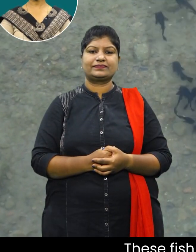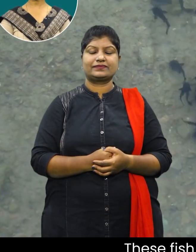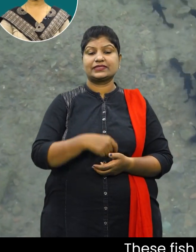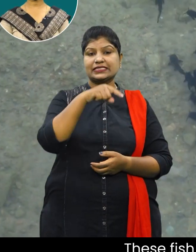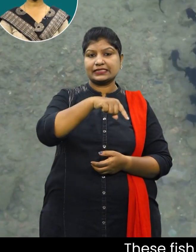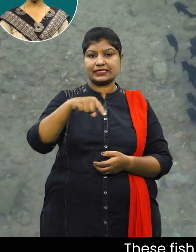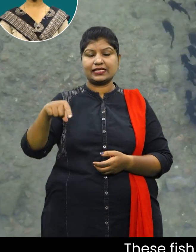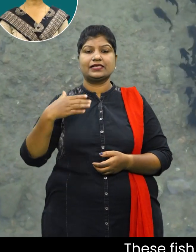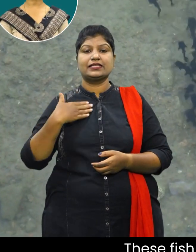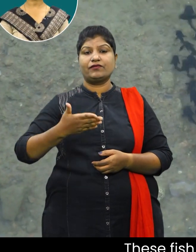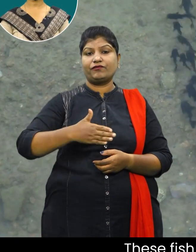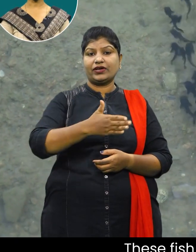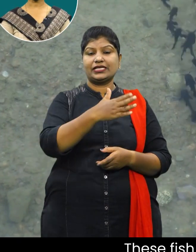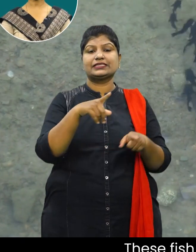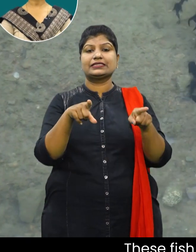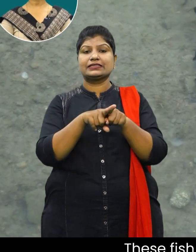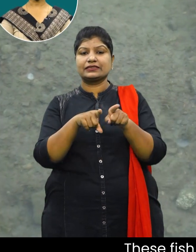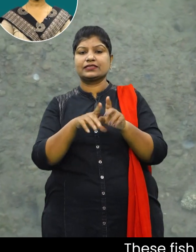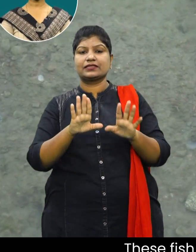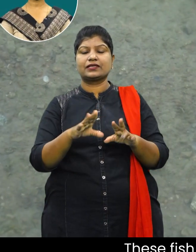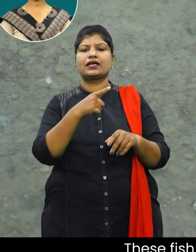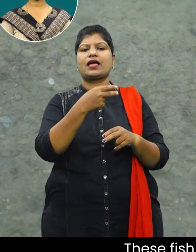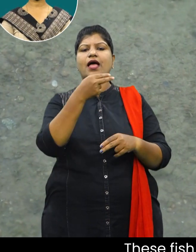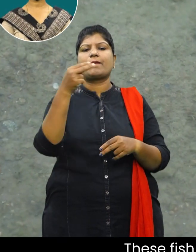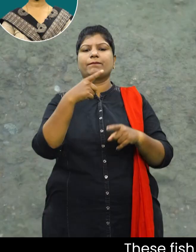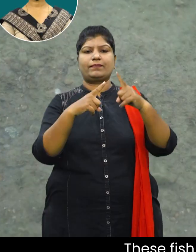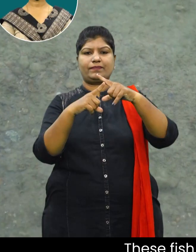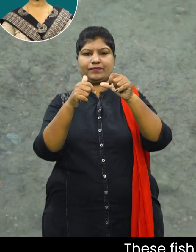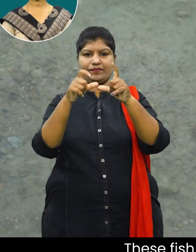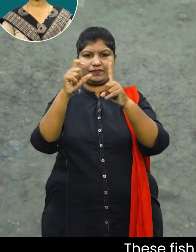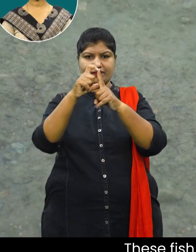These fish-like forms are called tadpoles.